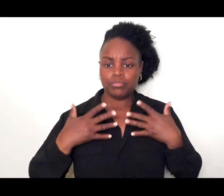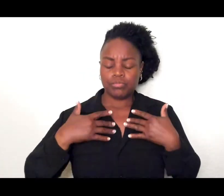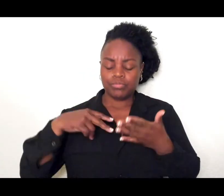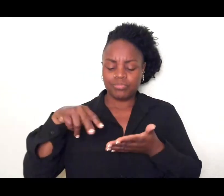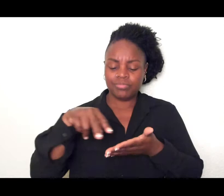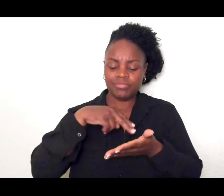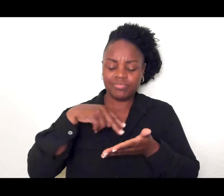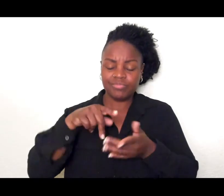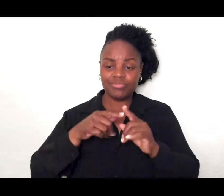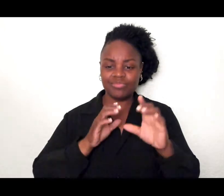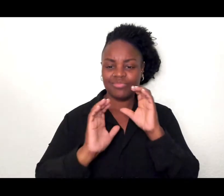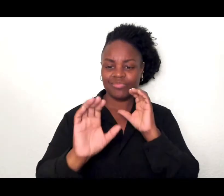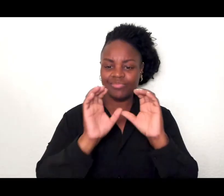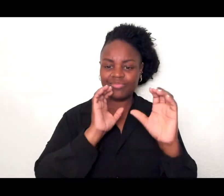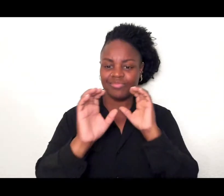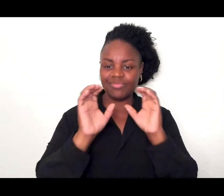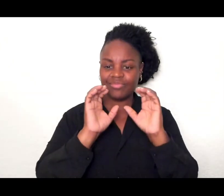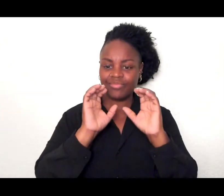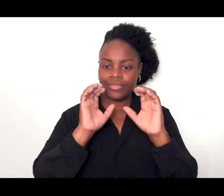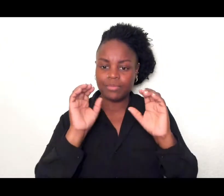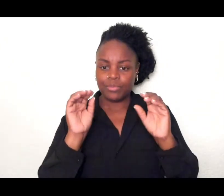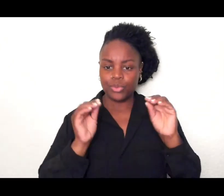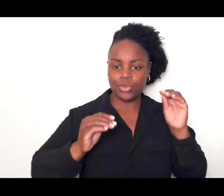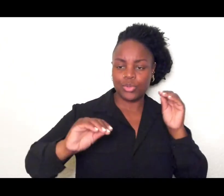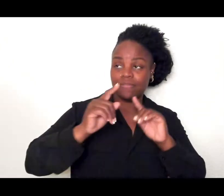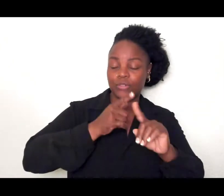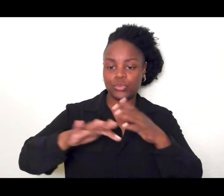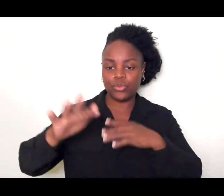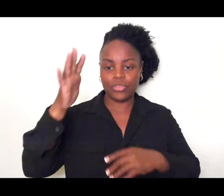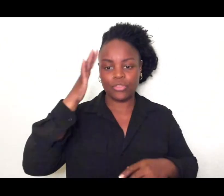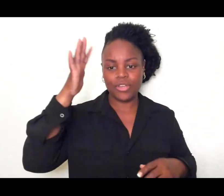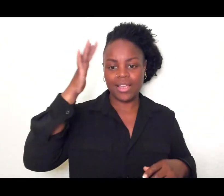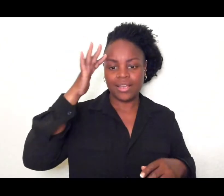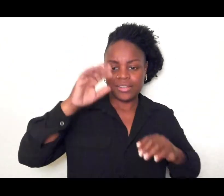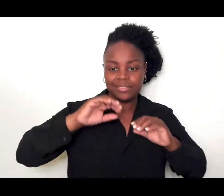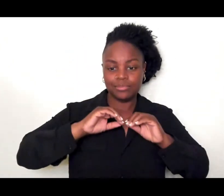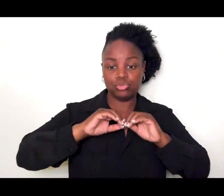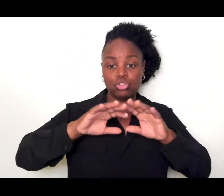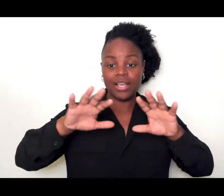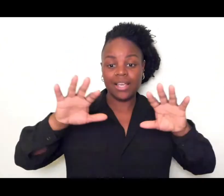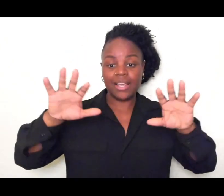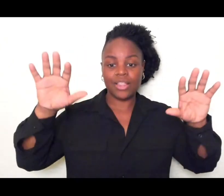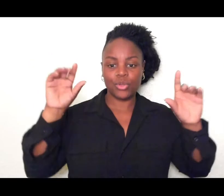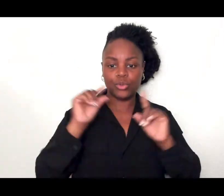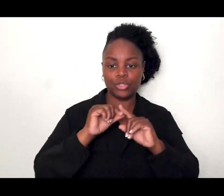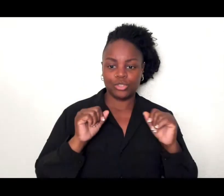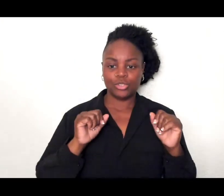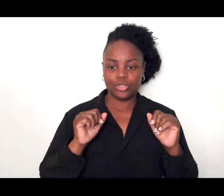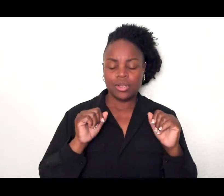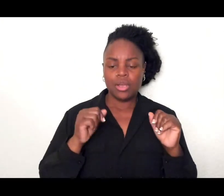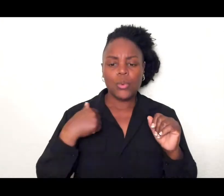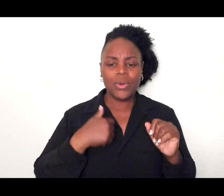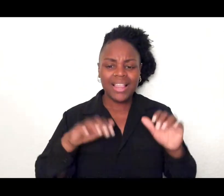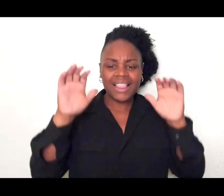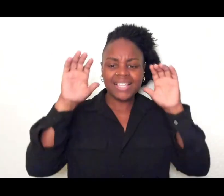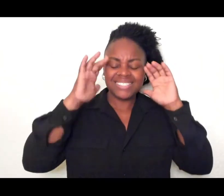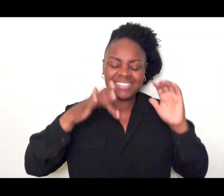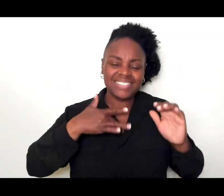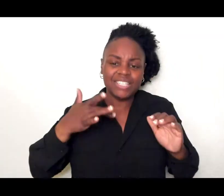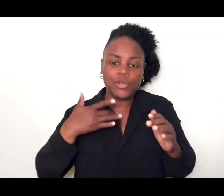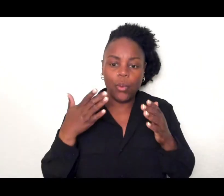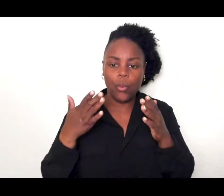lives matter. Their ableism allows them to exclude us because they fear becoming us. Y'all may not want to hear